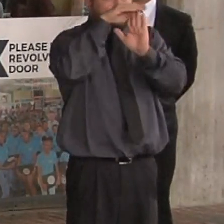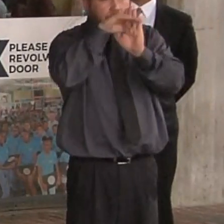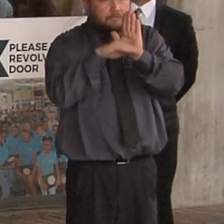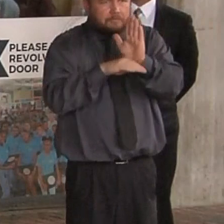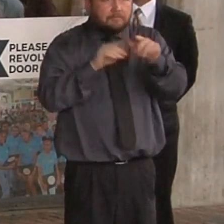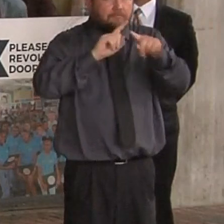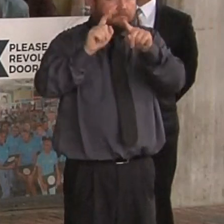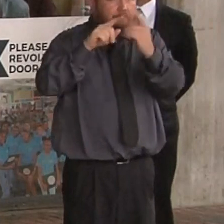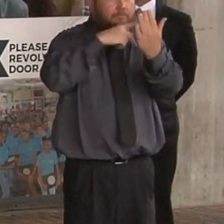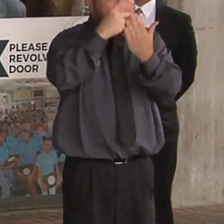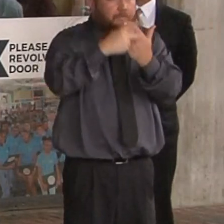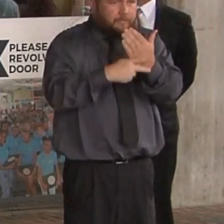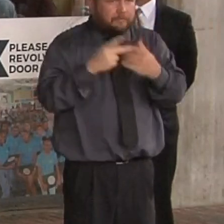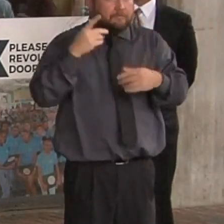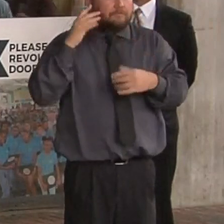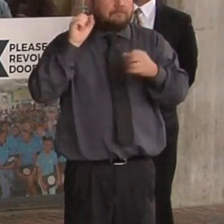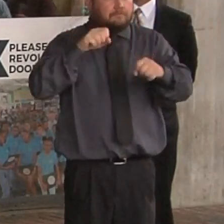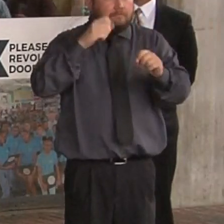follow.